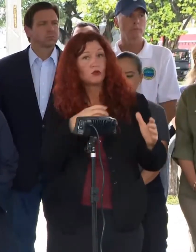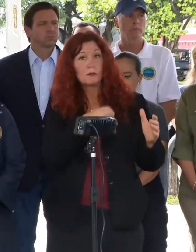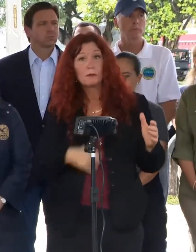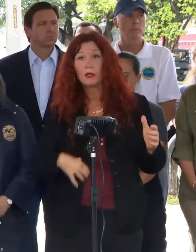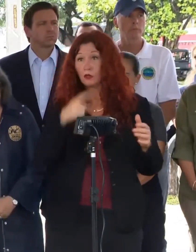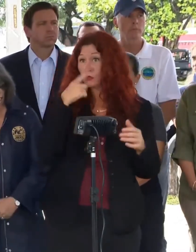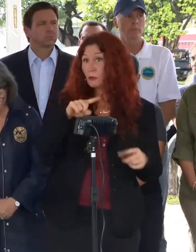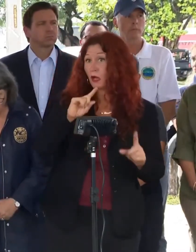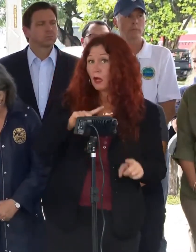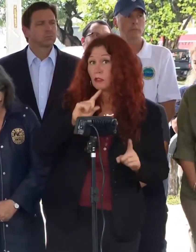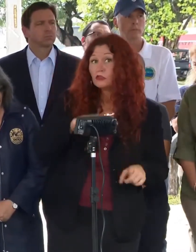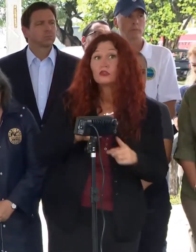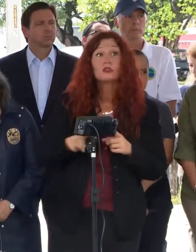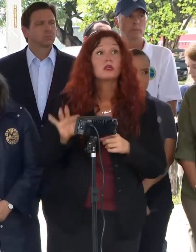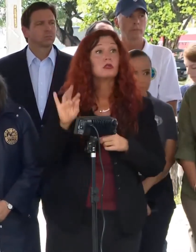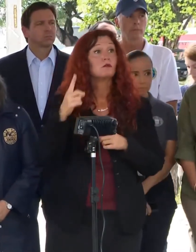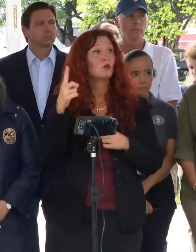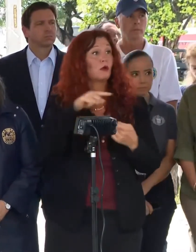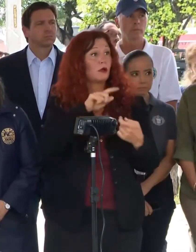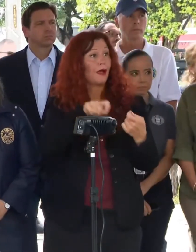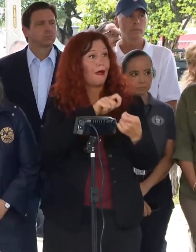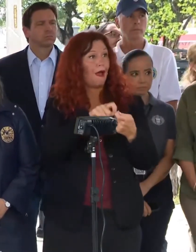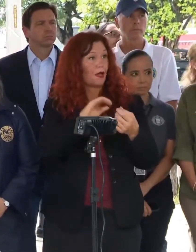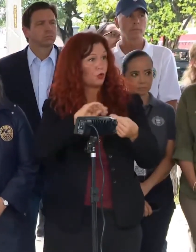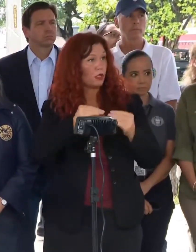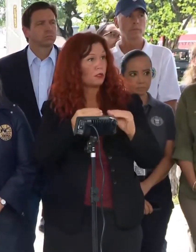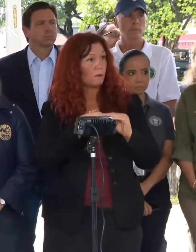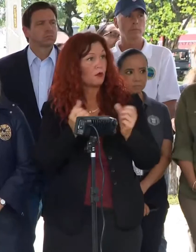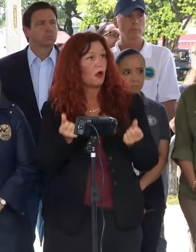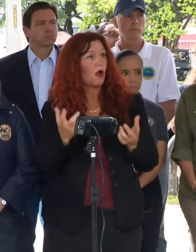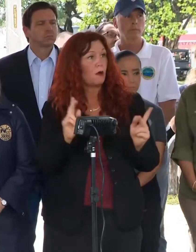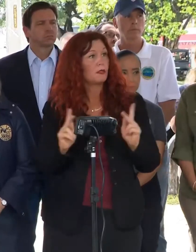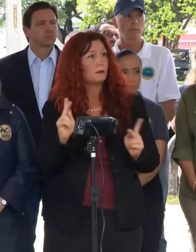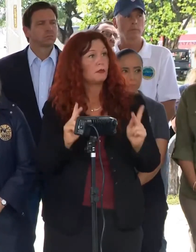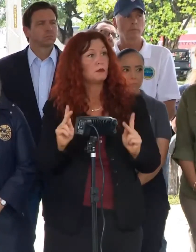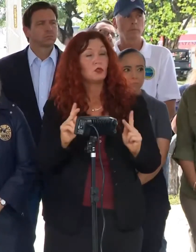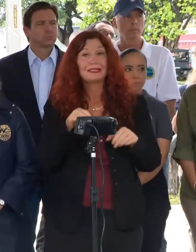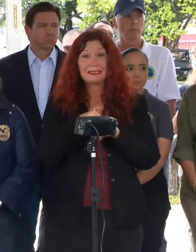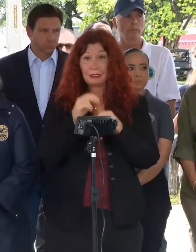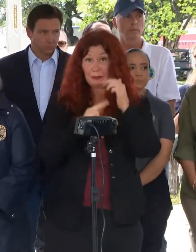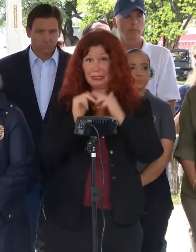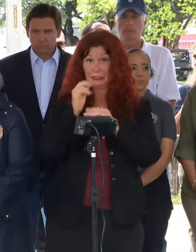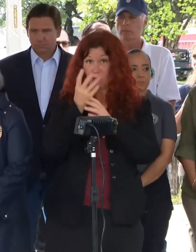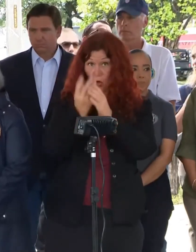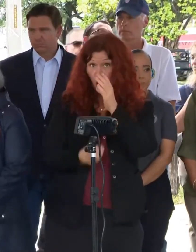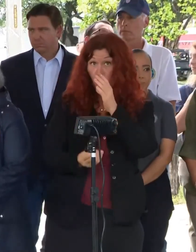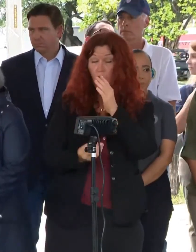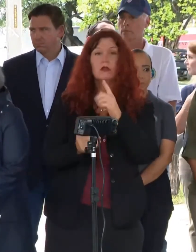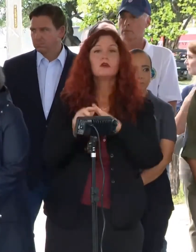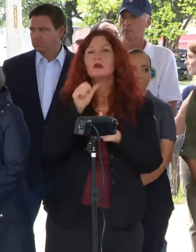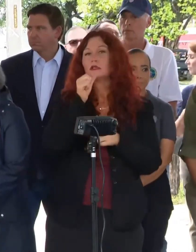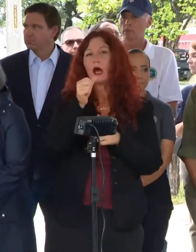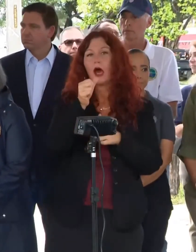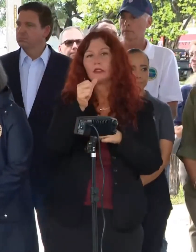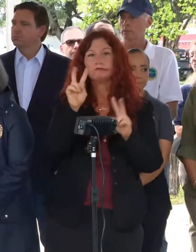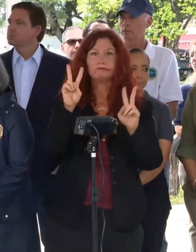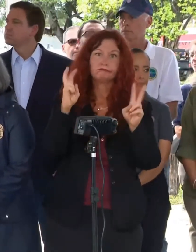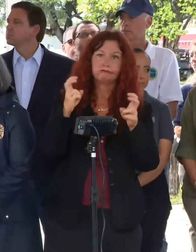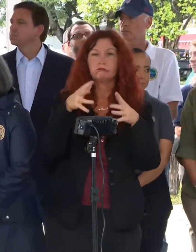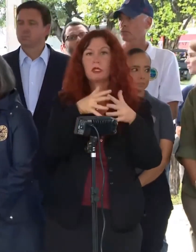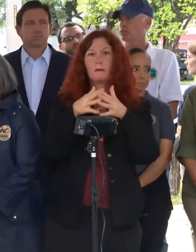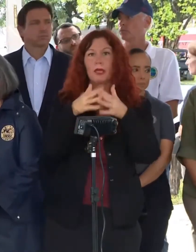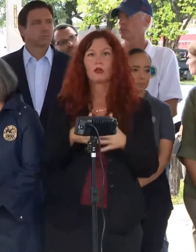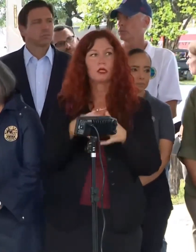talk about whether or not there's an accurate number of how many foreign nationals were in the building and how many were among the unaccounted or confirmed